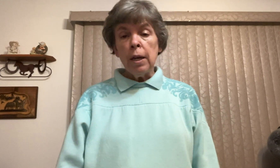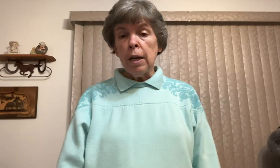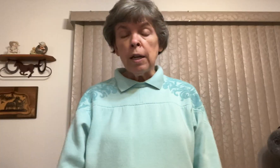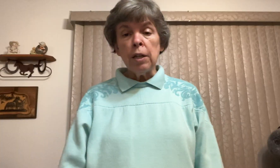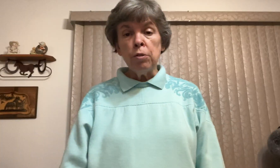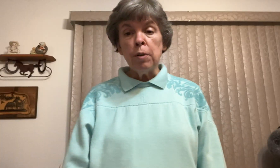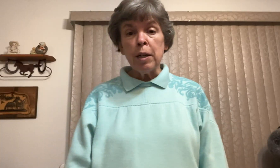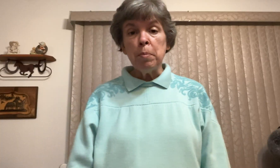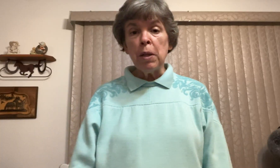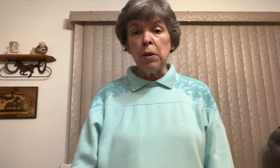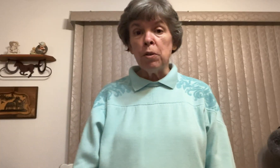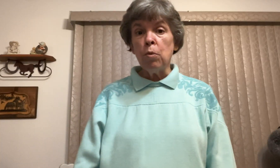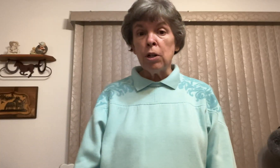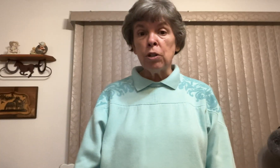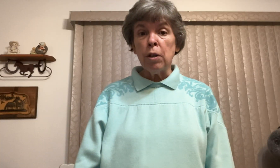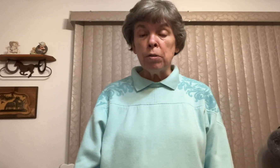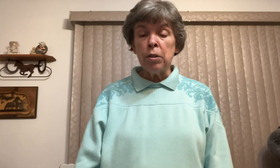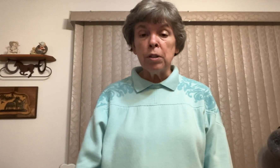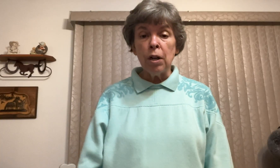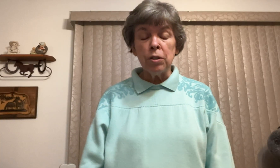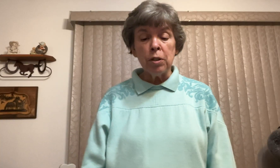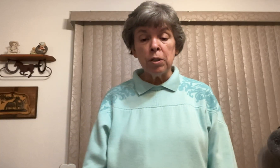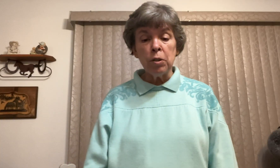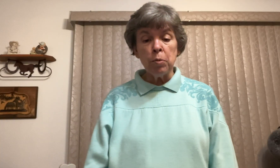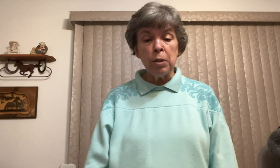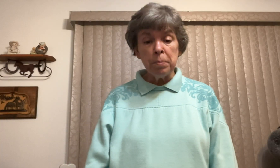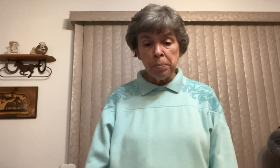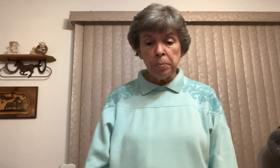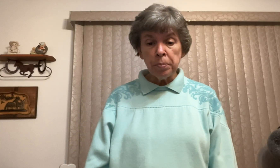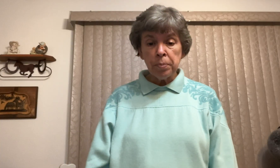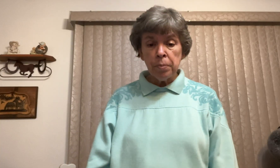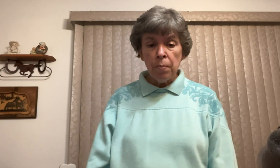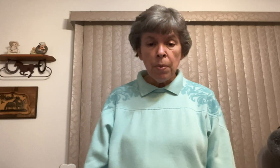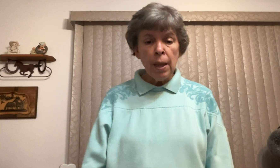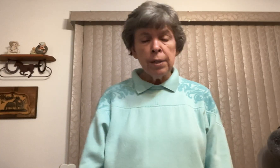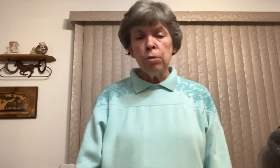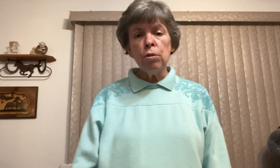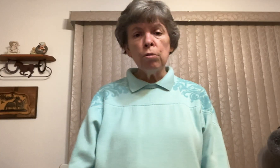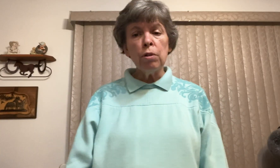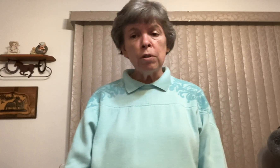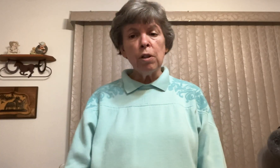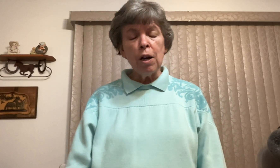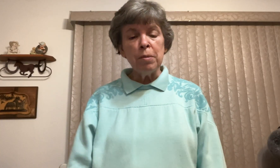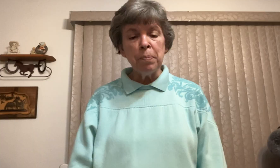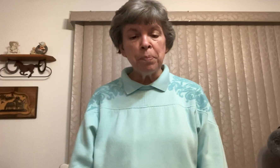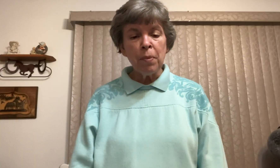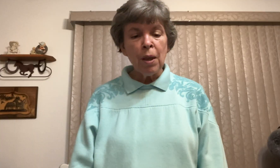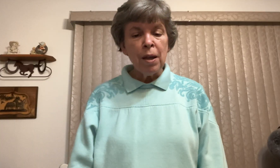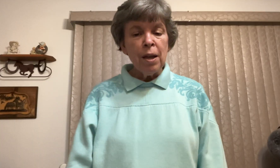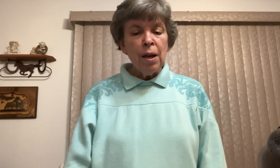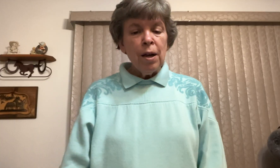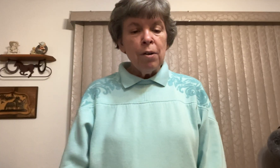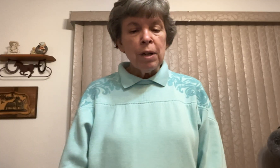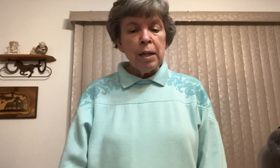and I do recommend that you watch others and not just this one. You'll learn a lot. Okay,